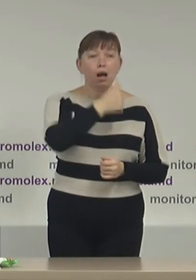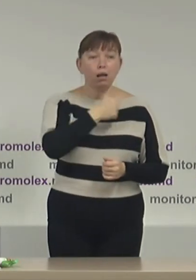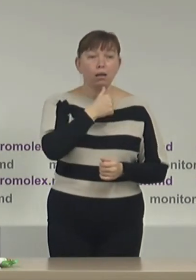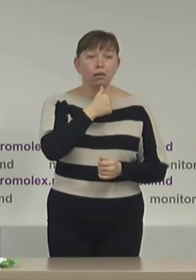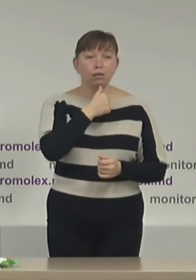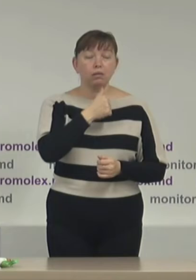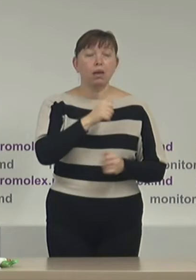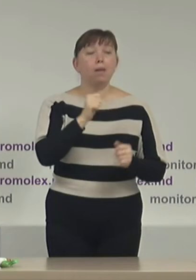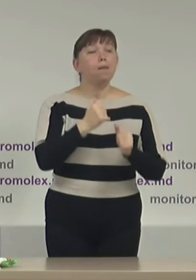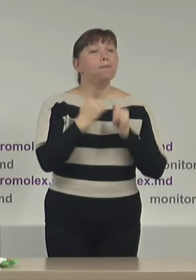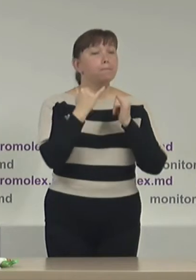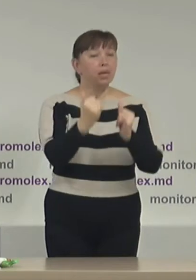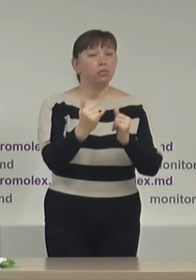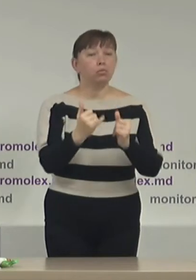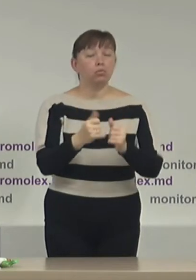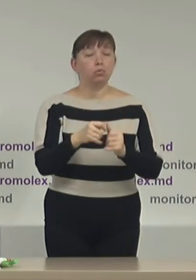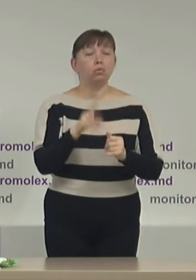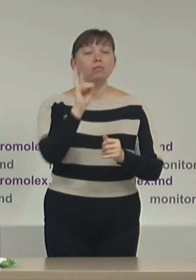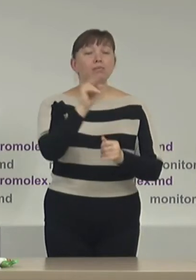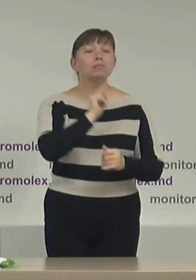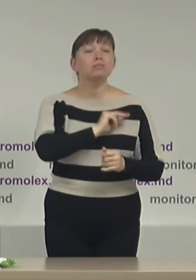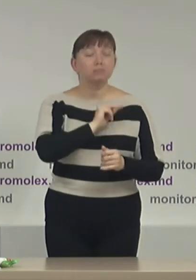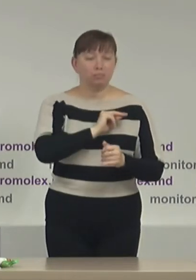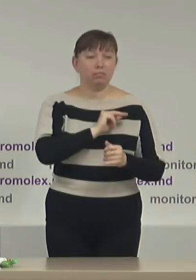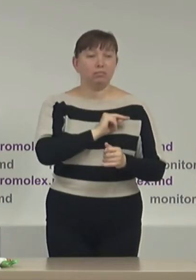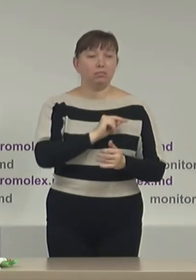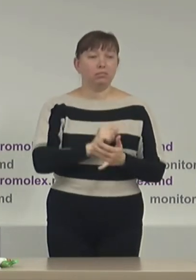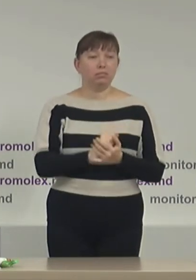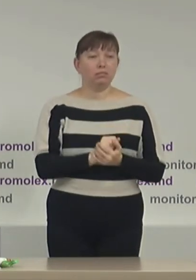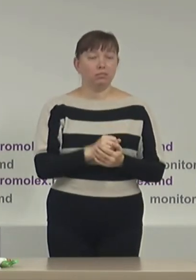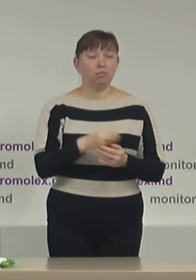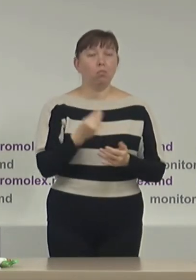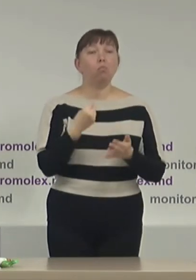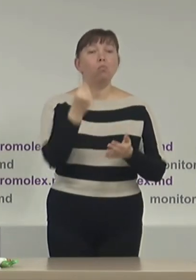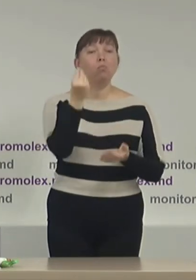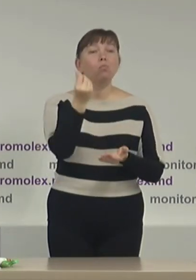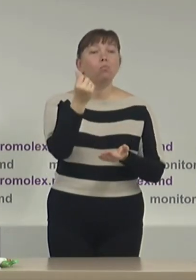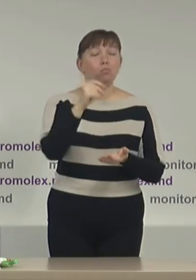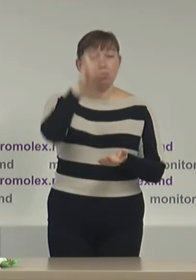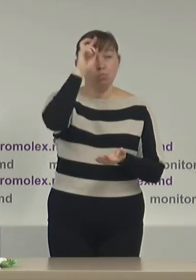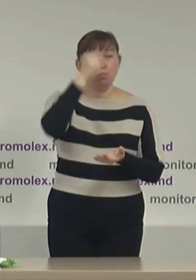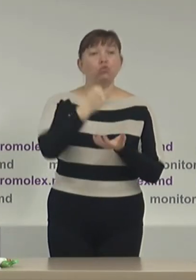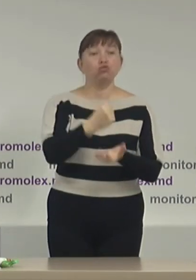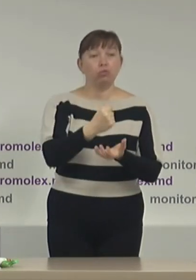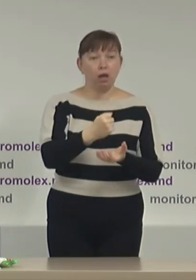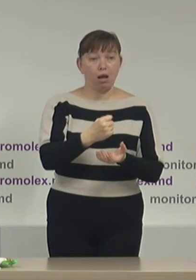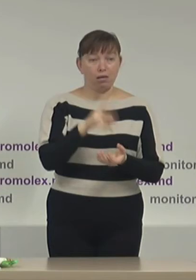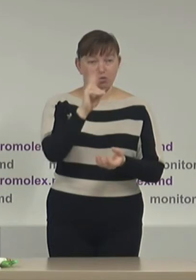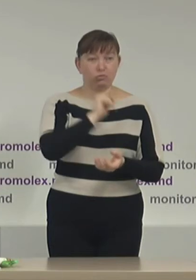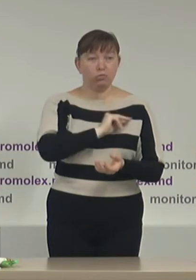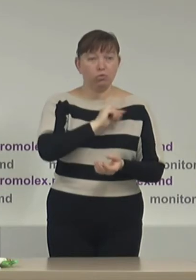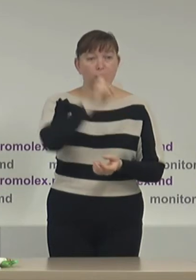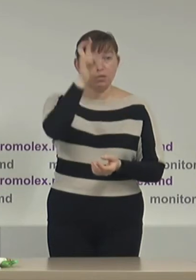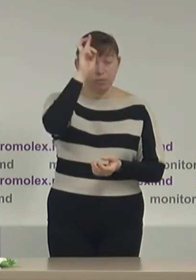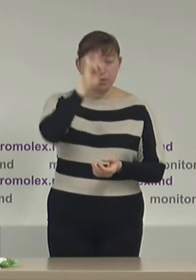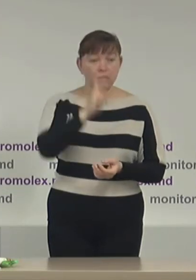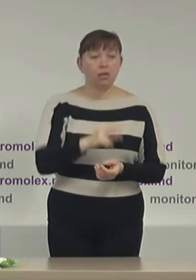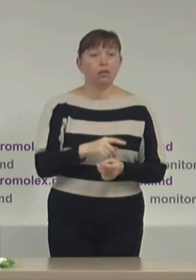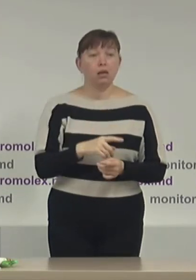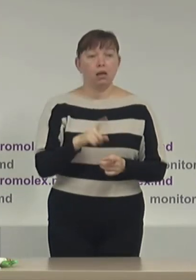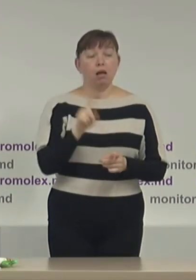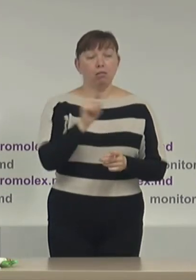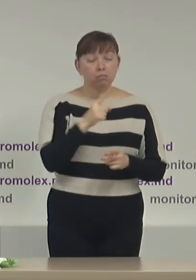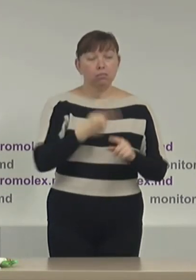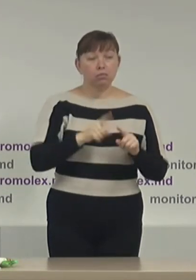annual awards for employees of the public sector.